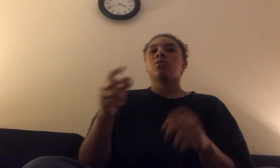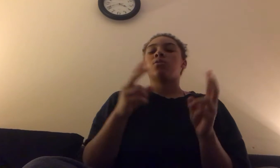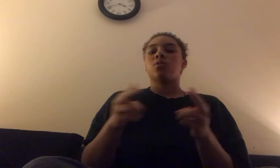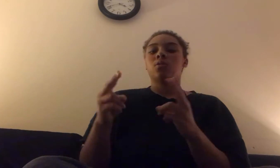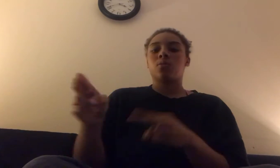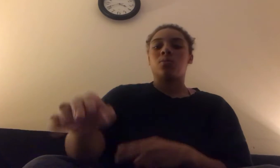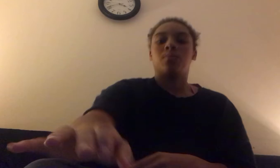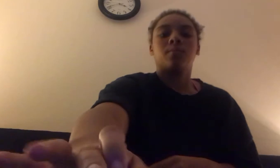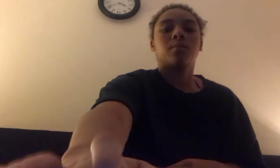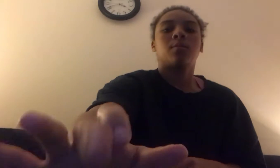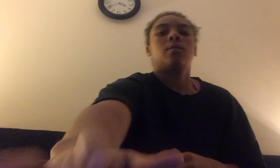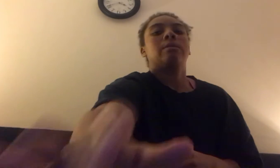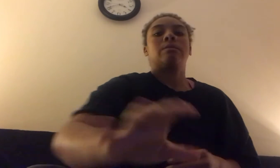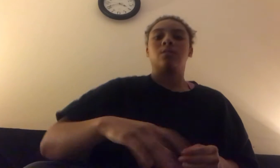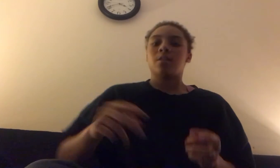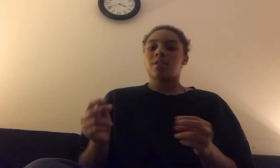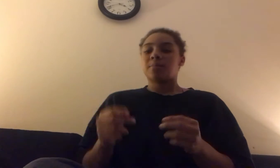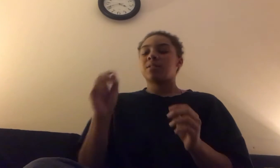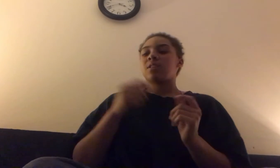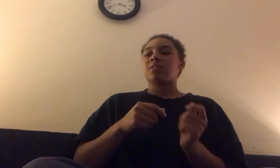Once that is done, the